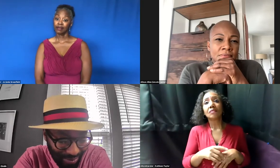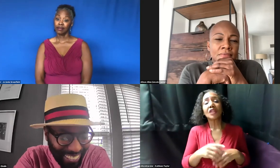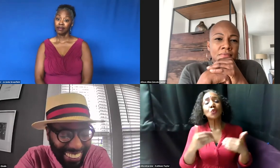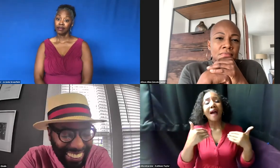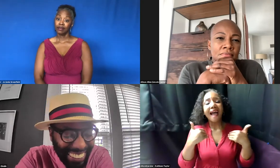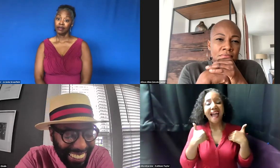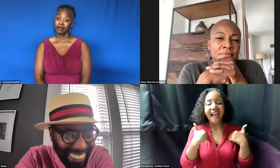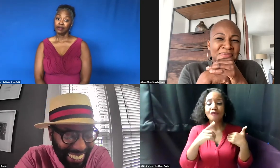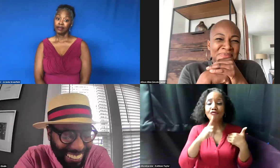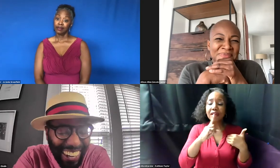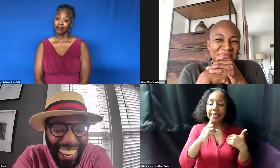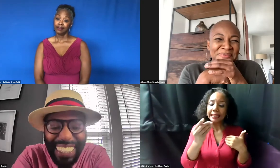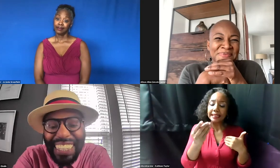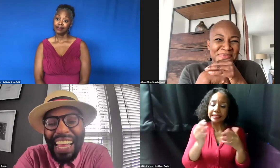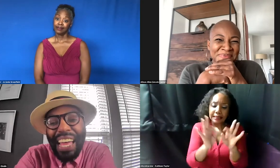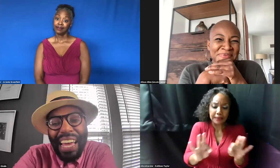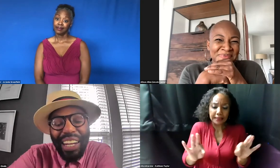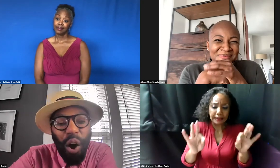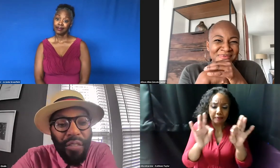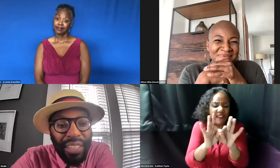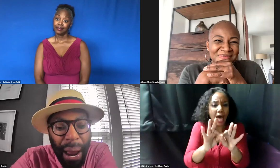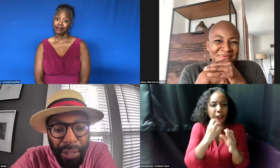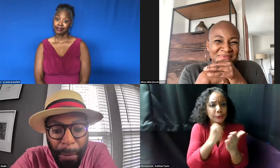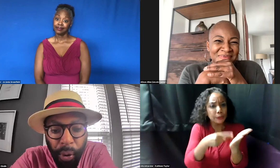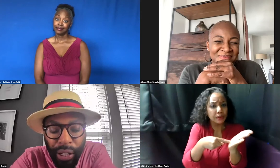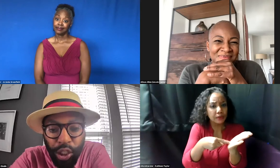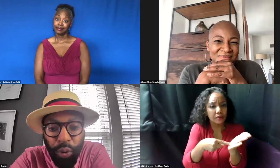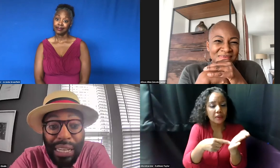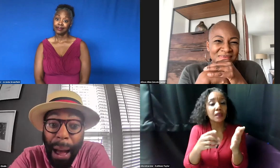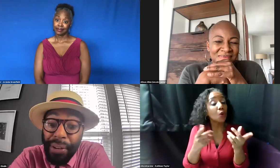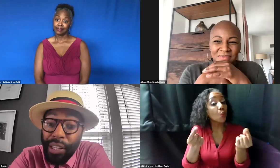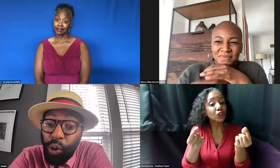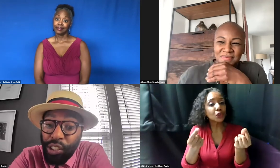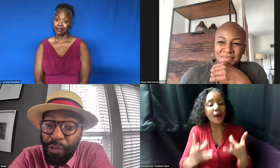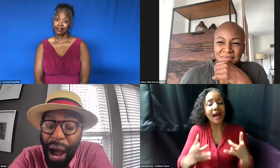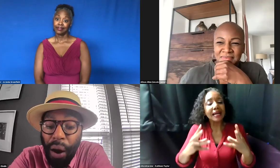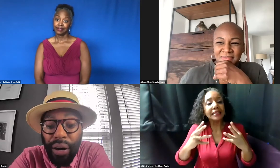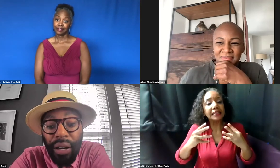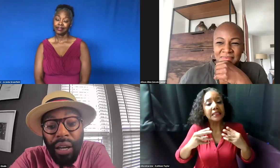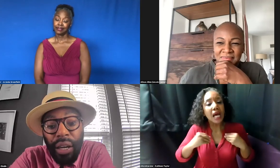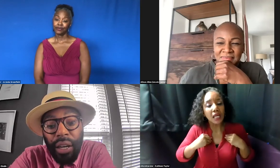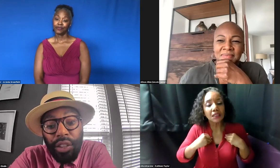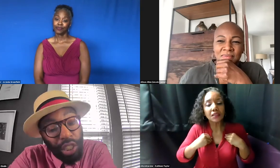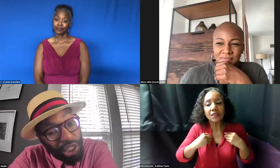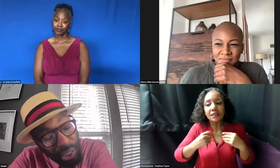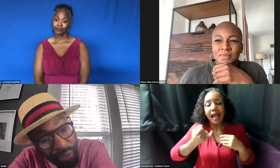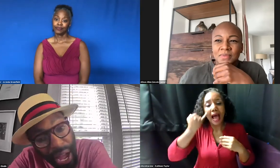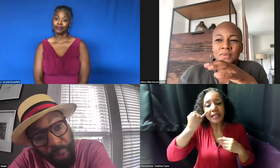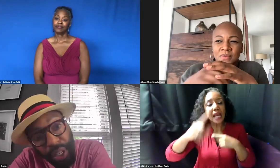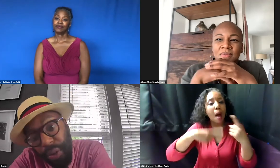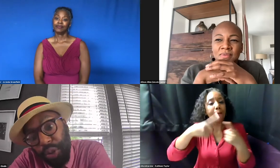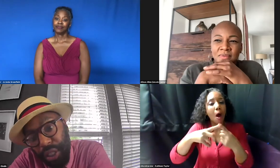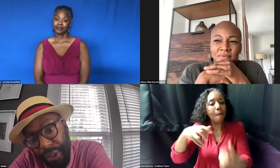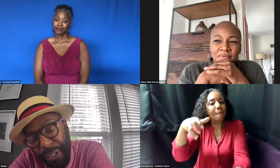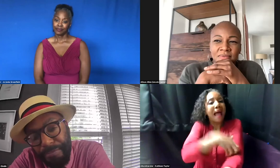sustenance, right? It is oftentimes important to adopt the discourse of power to justify